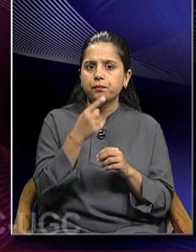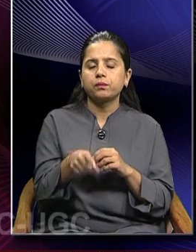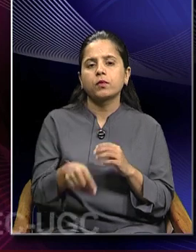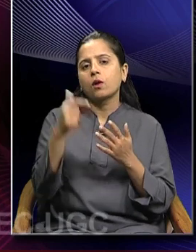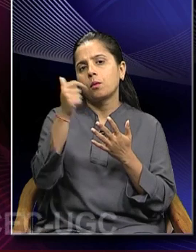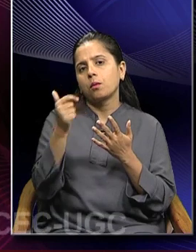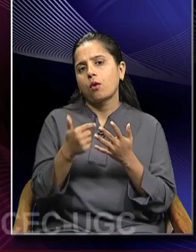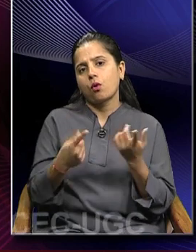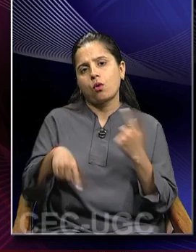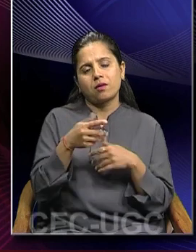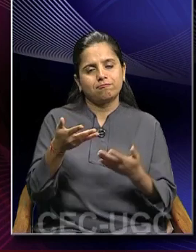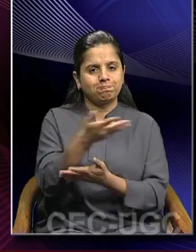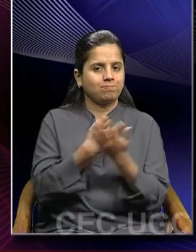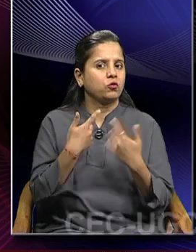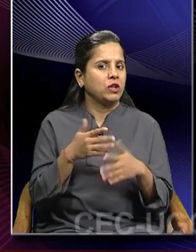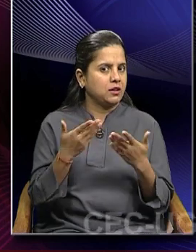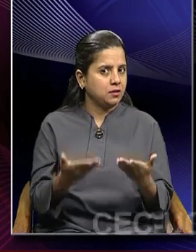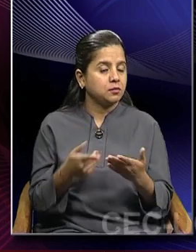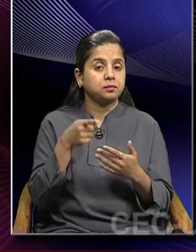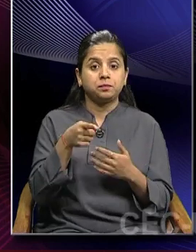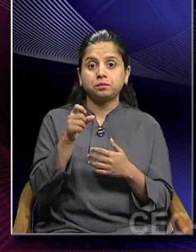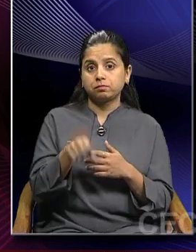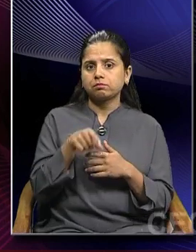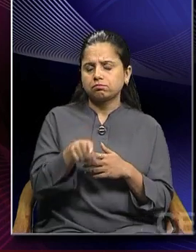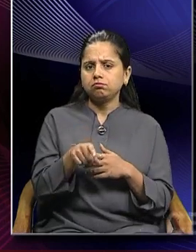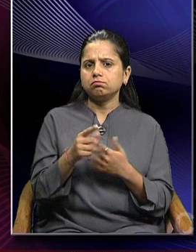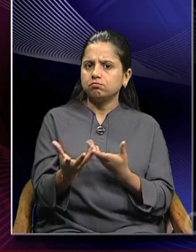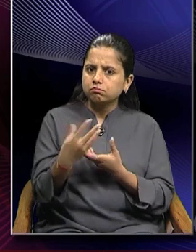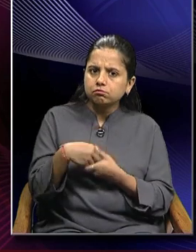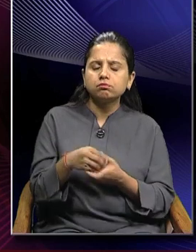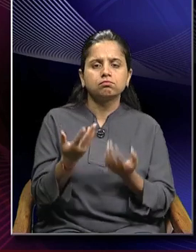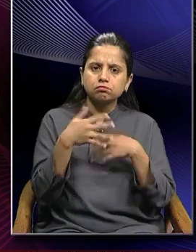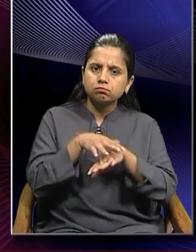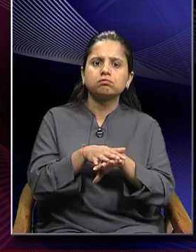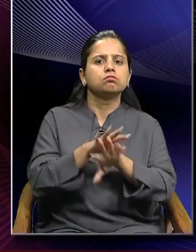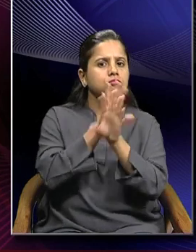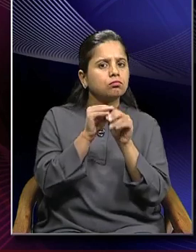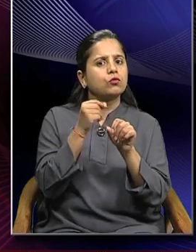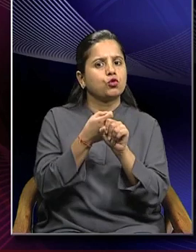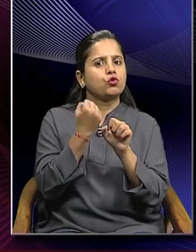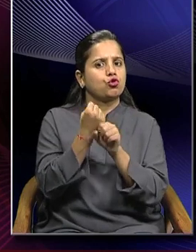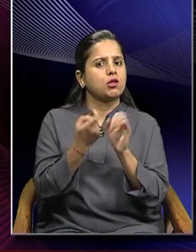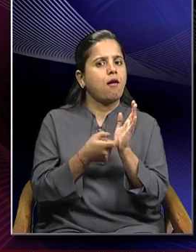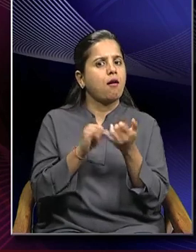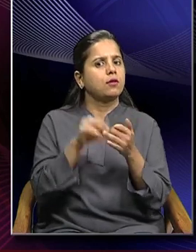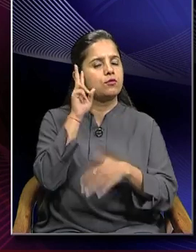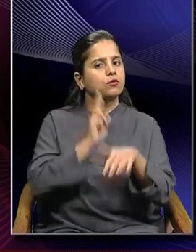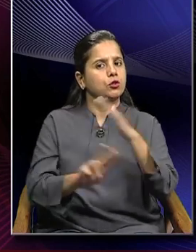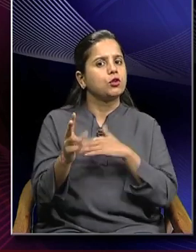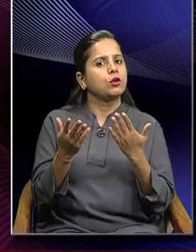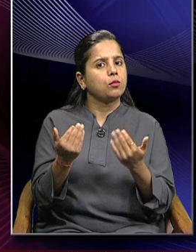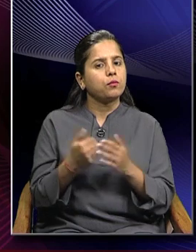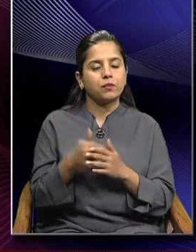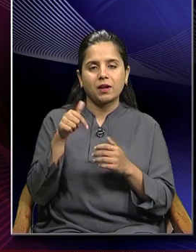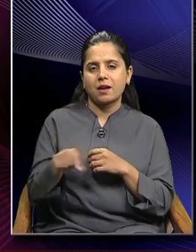which we have already discussed, and they can very well be integrated with this GRS vision. And